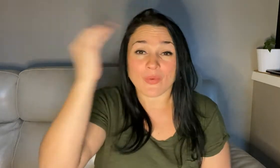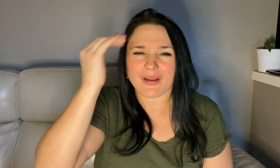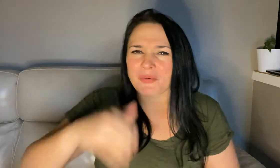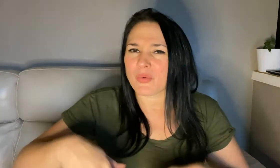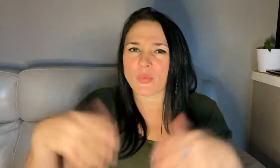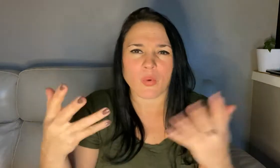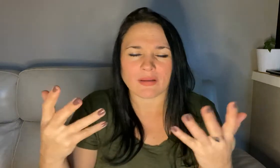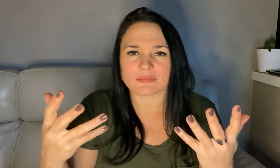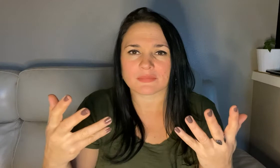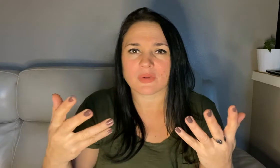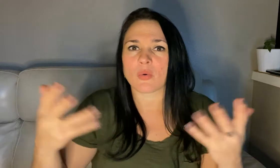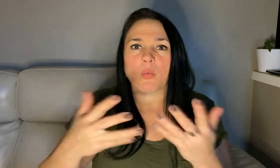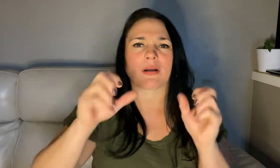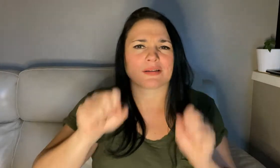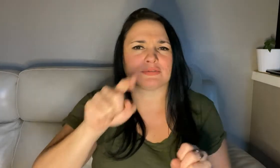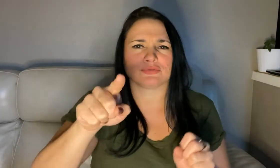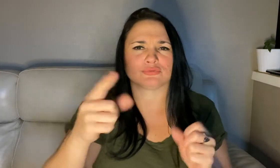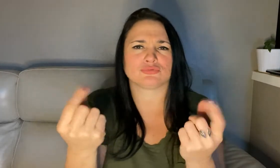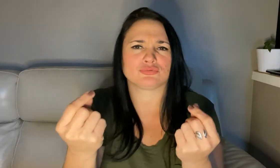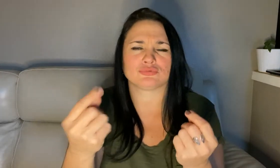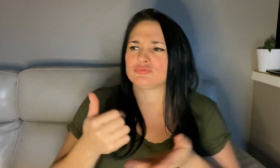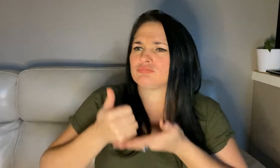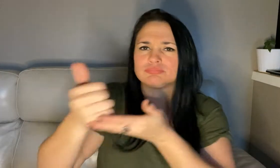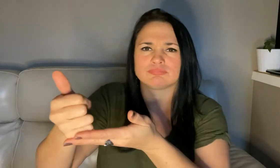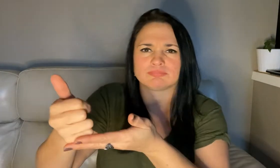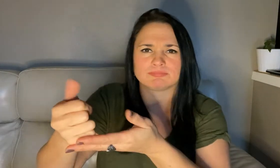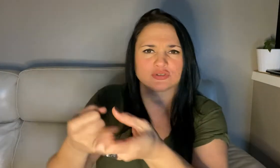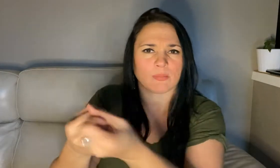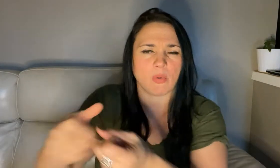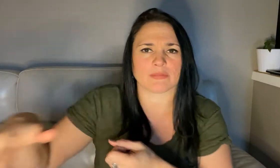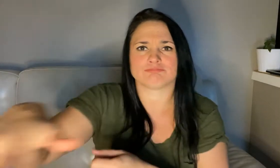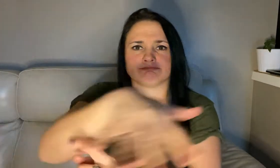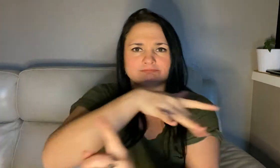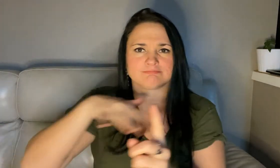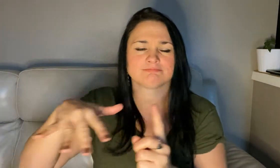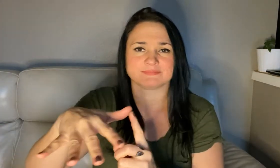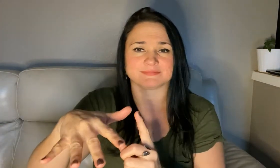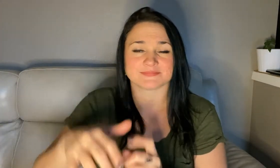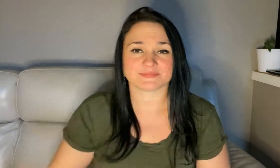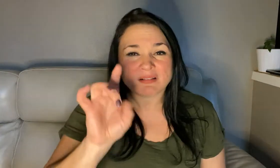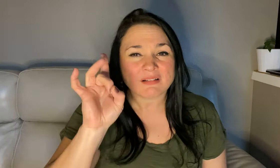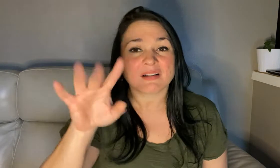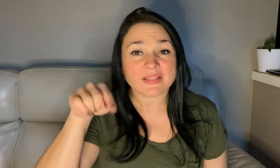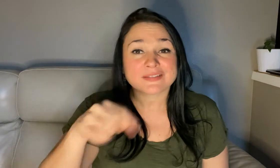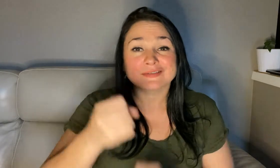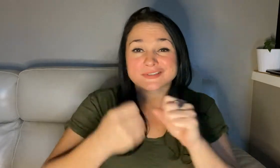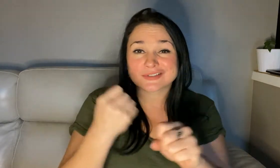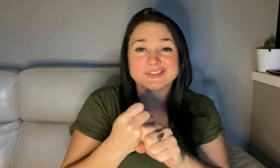to teach, to bring awareness, or whatever it is. What can you do to help support that community?